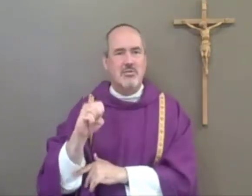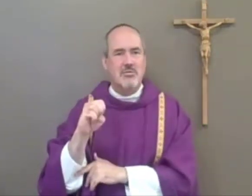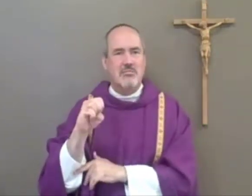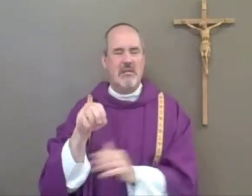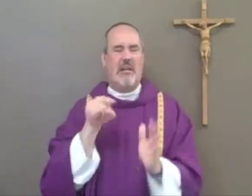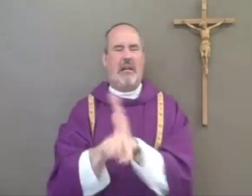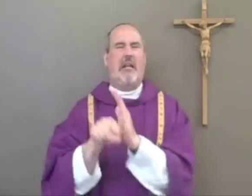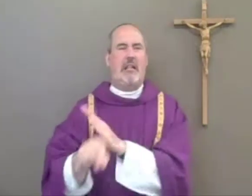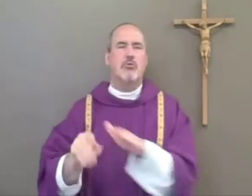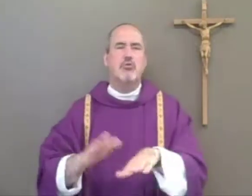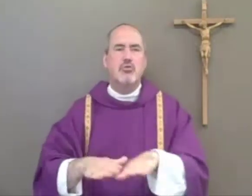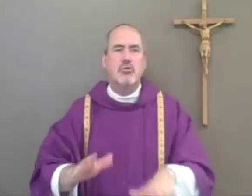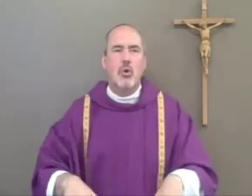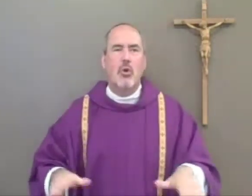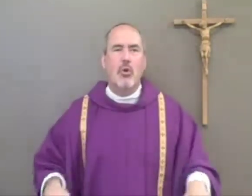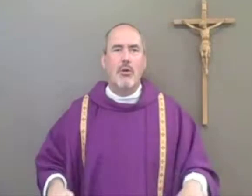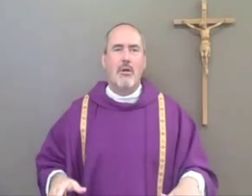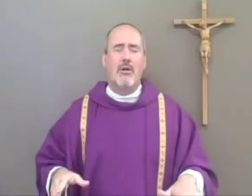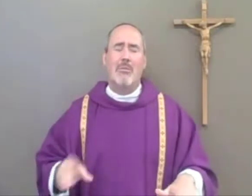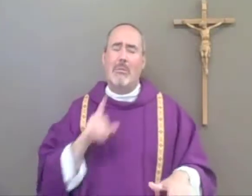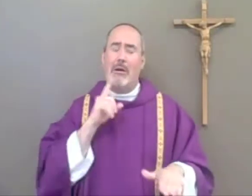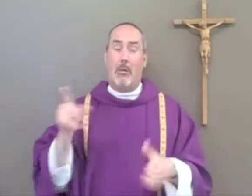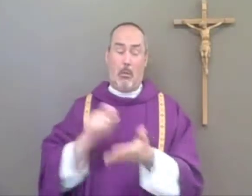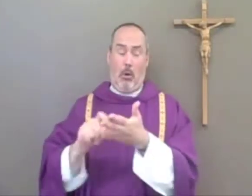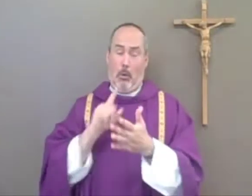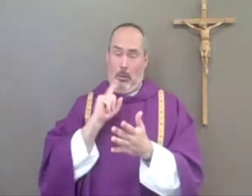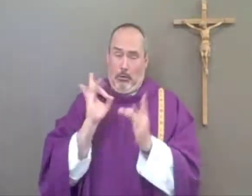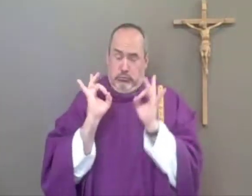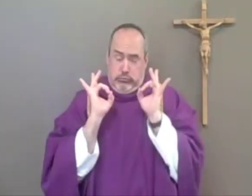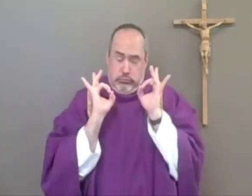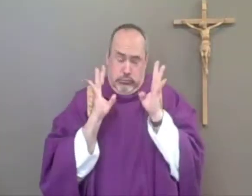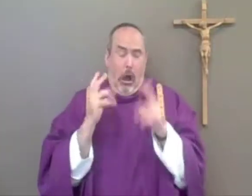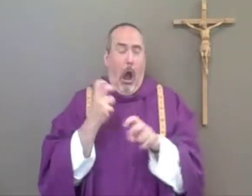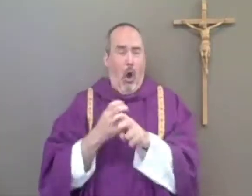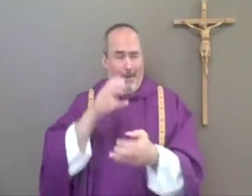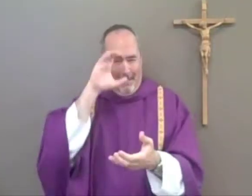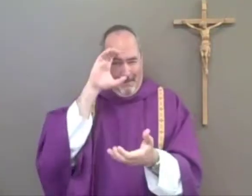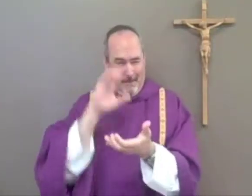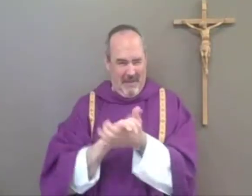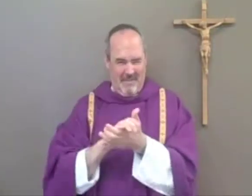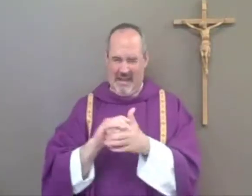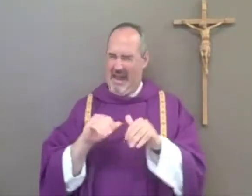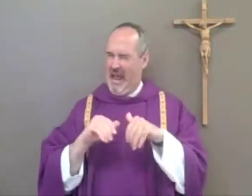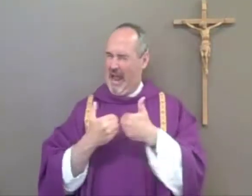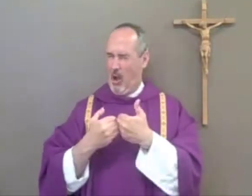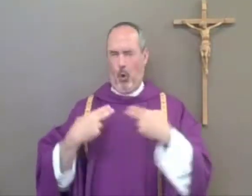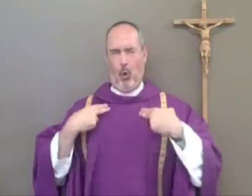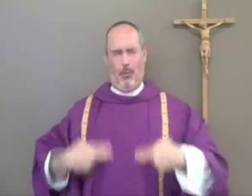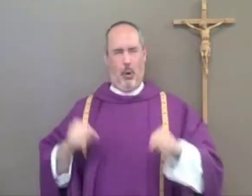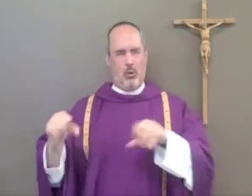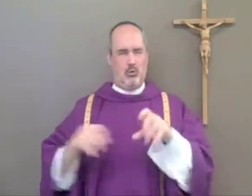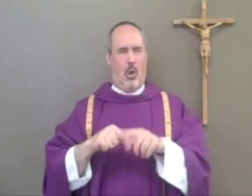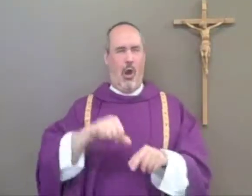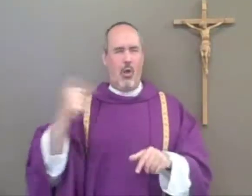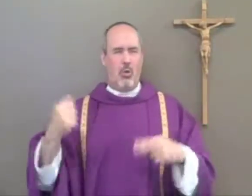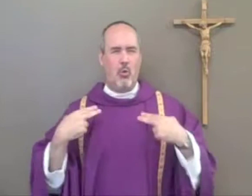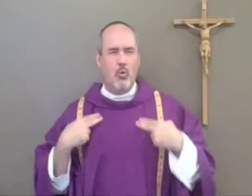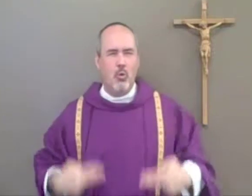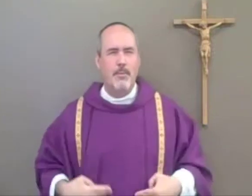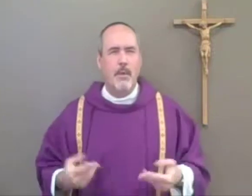villages and killed young children. The writing in this book is just unbelievable, and that I can't